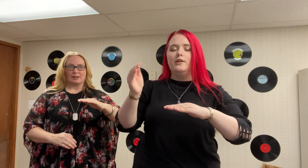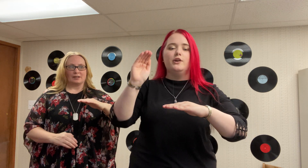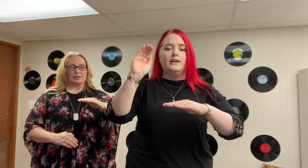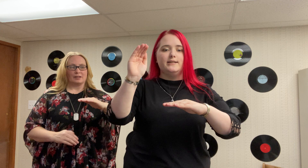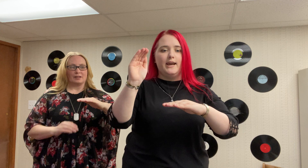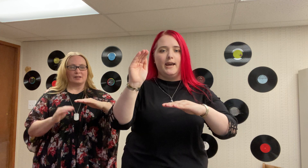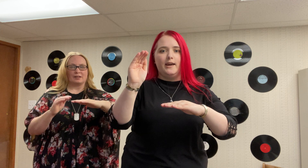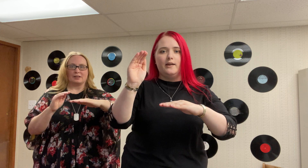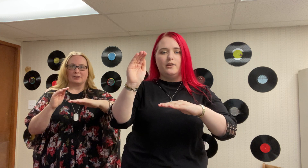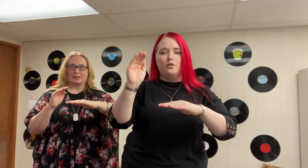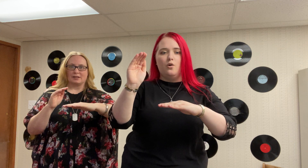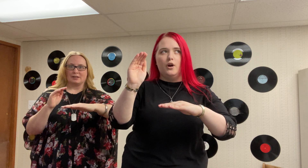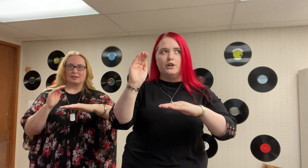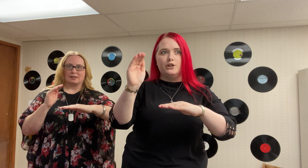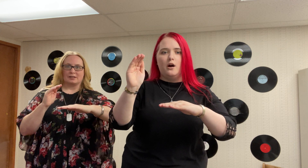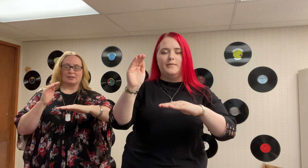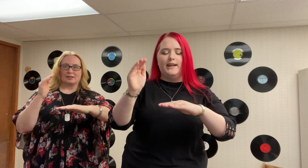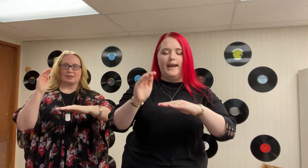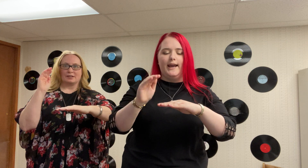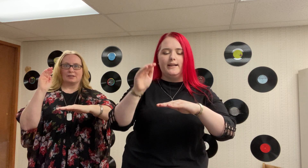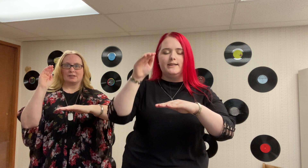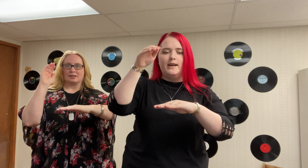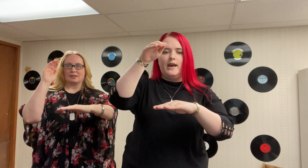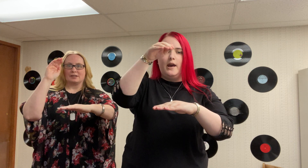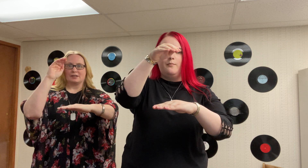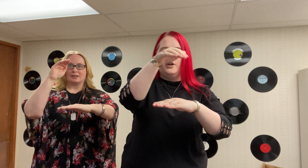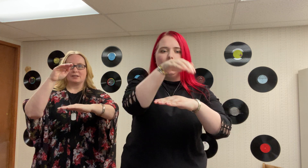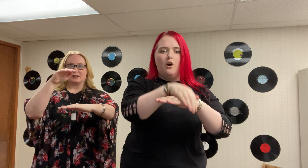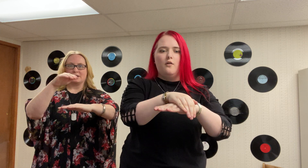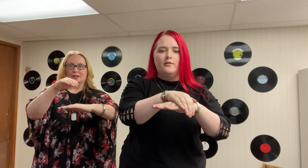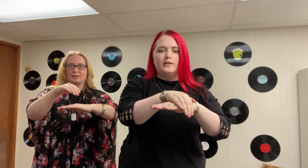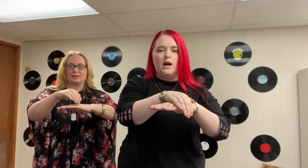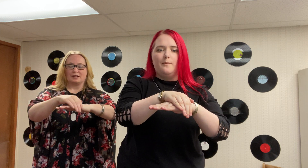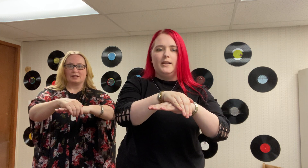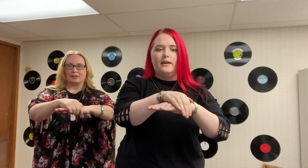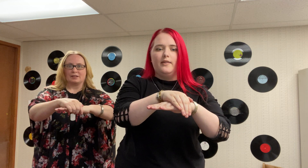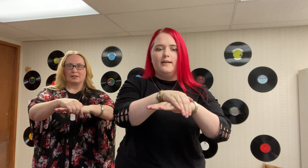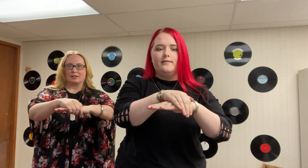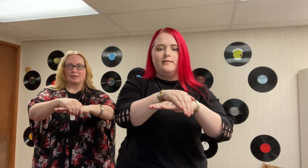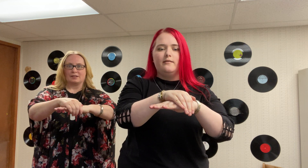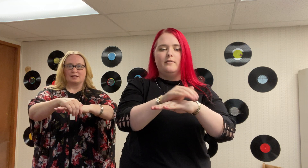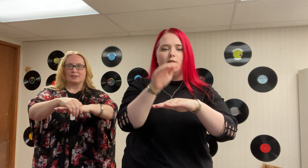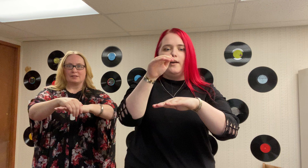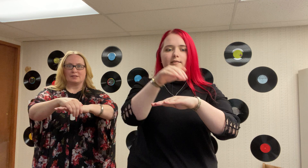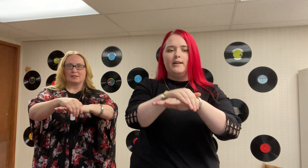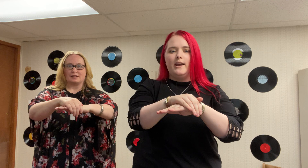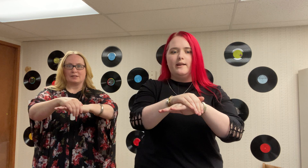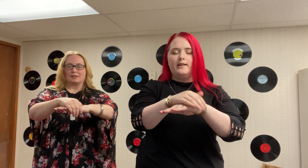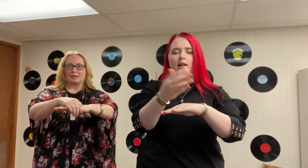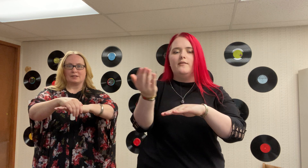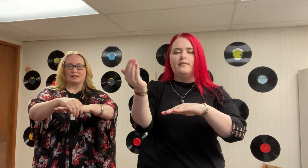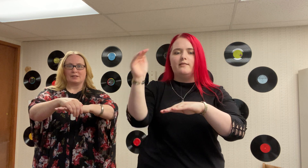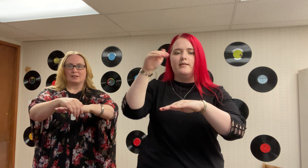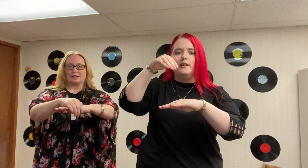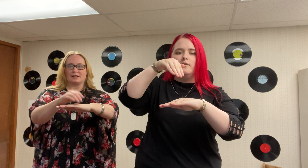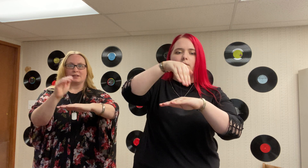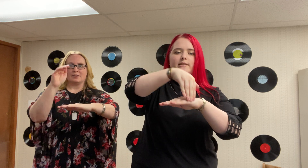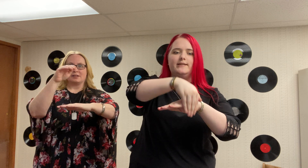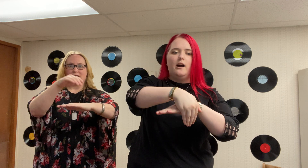going to take your dominant hand and put it over the top like this. So that's night. It's kind of like the sun is going down